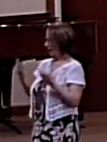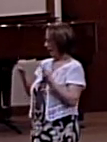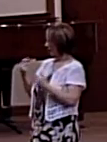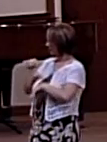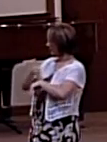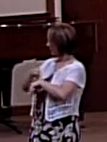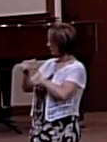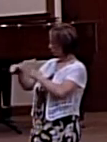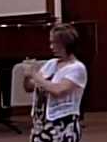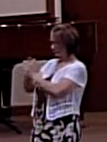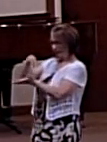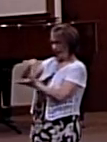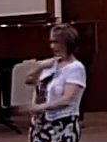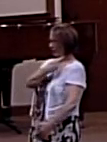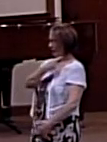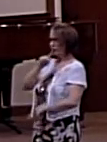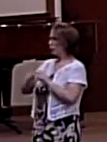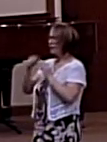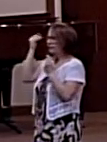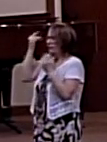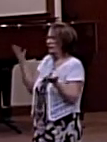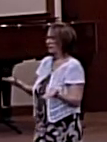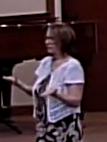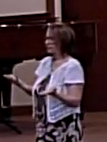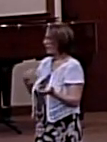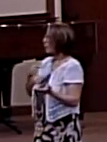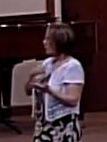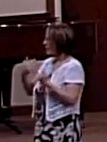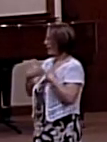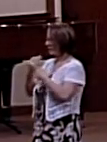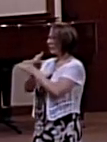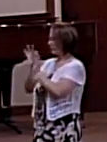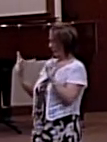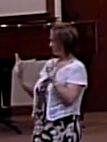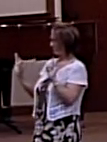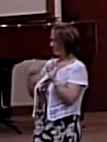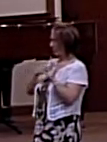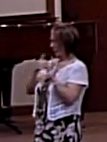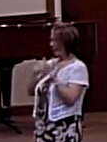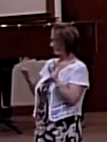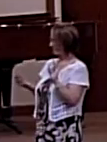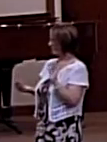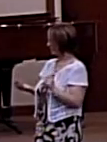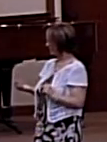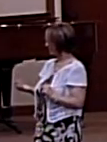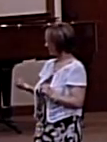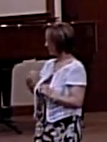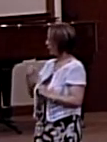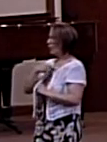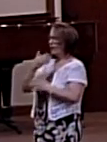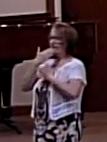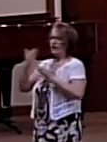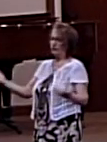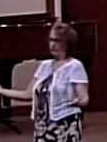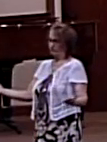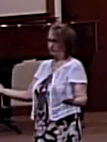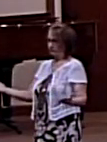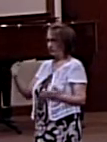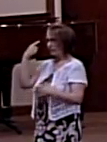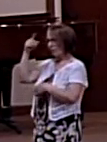stand behind this pulpit and don't think a thing about it, that we have the freedoms that we have? So we thank you this morning